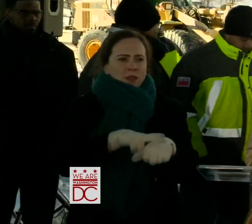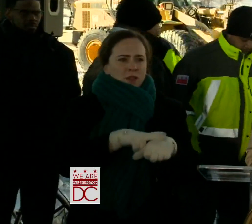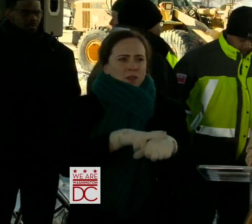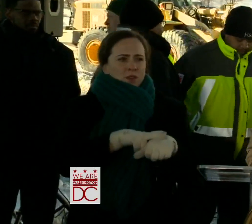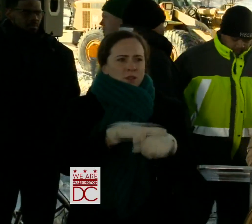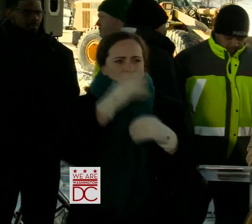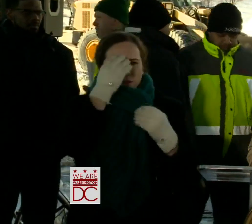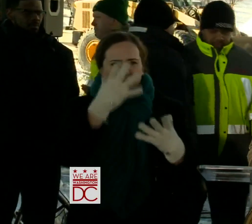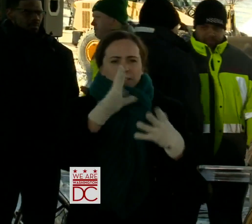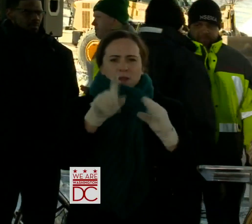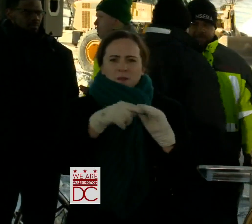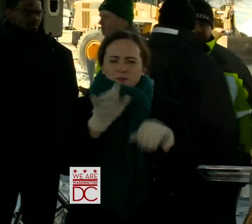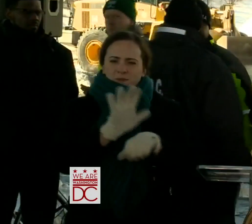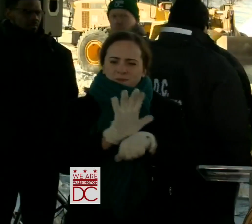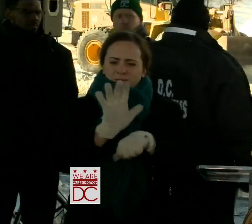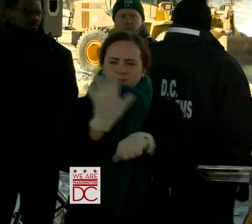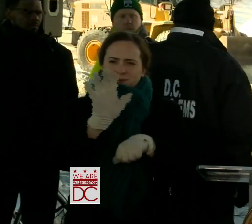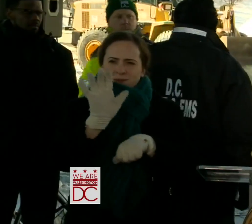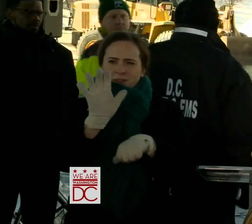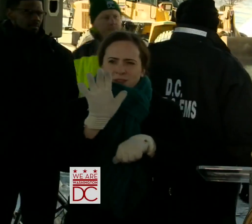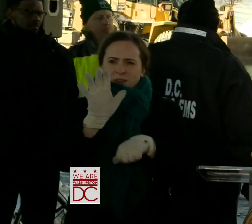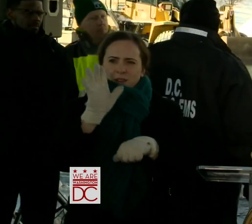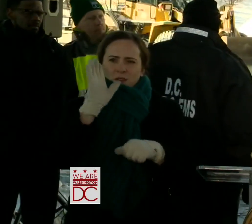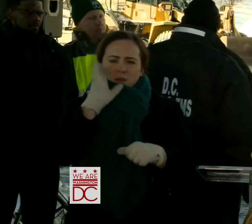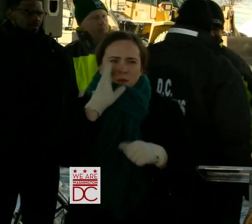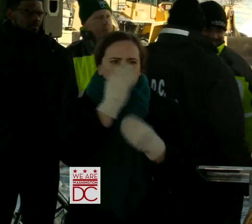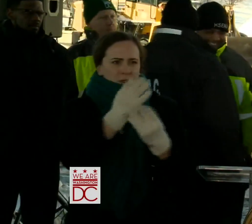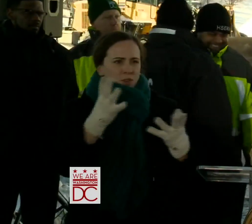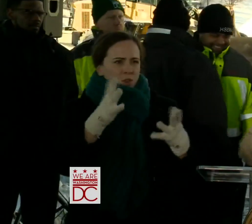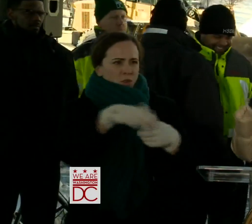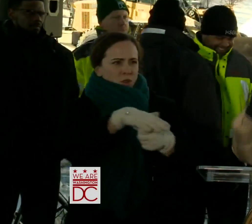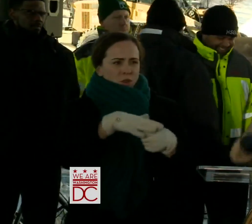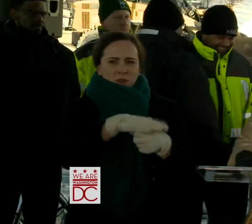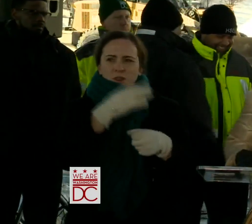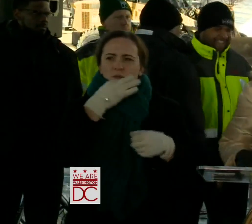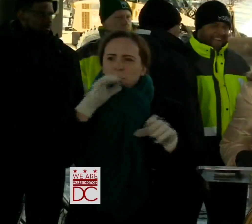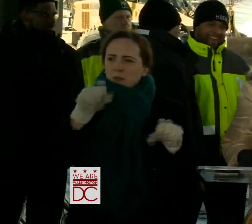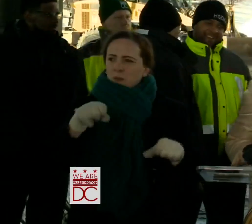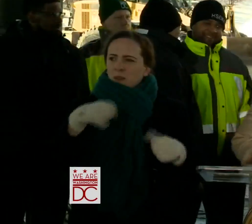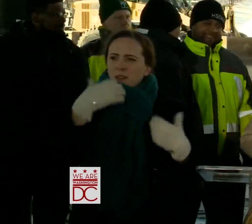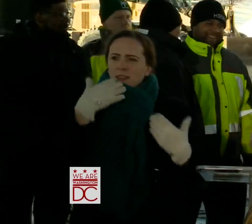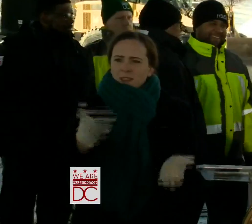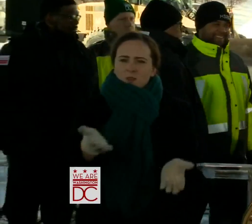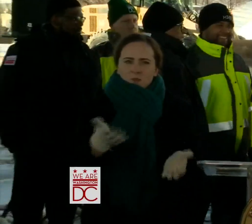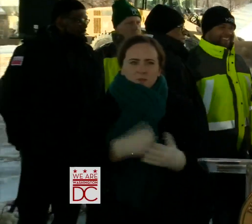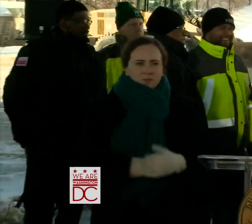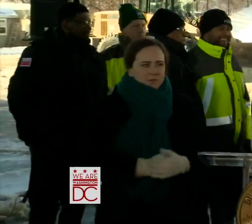briefing at 5 p.m. and we'll notice the location just as soon as possible. Thank you.